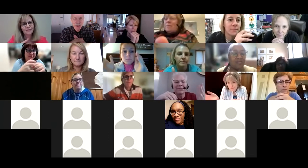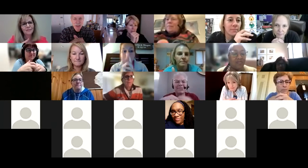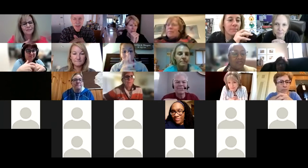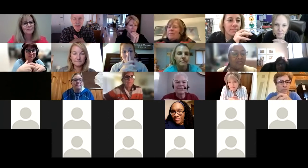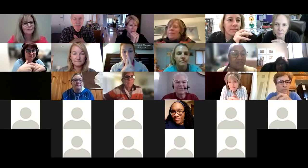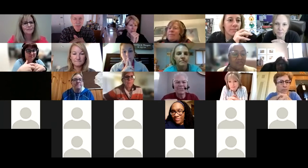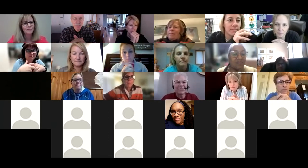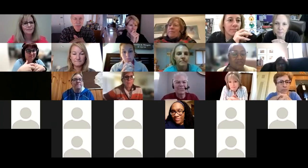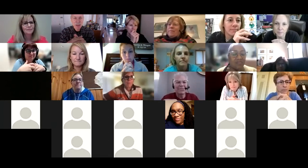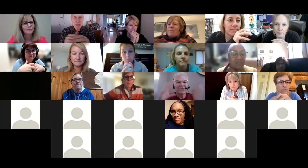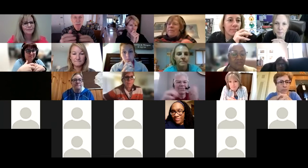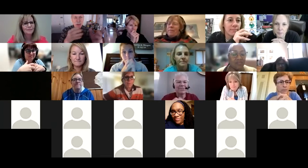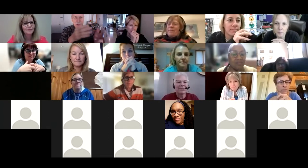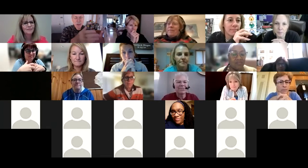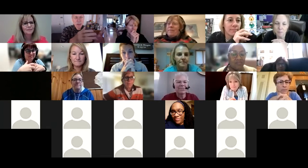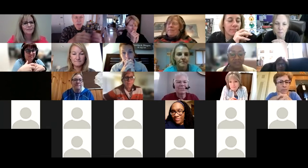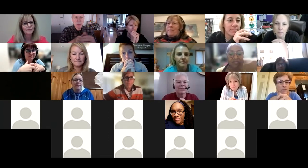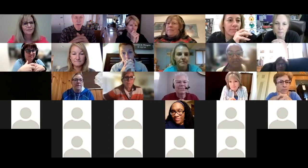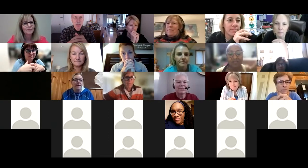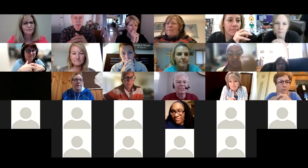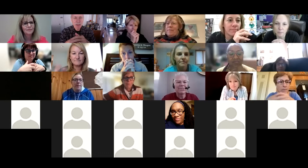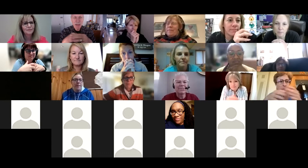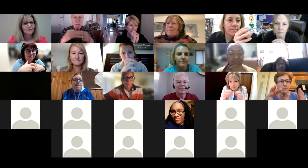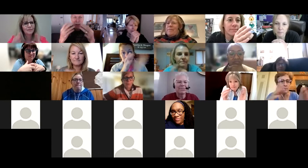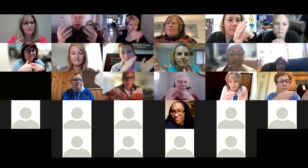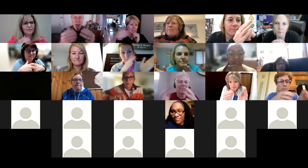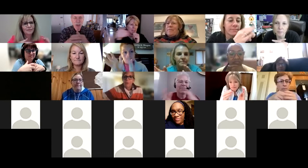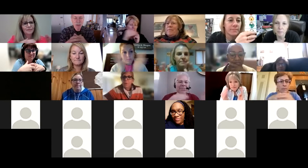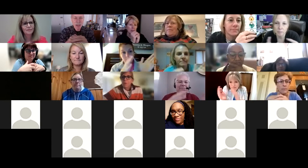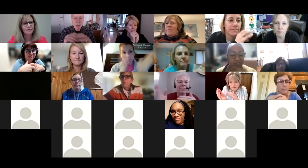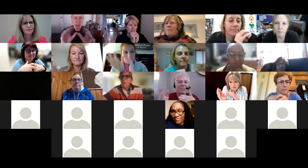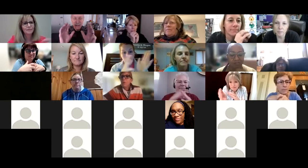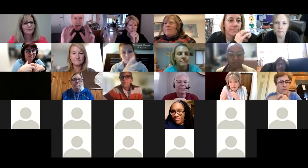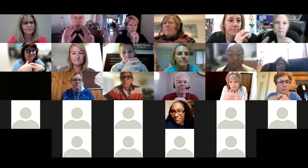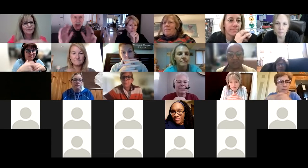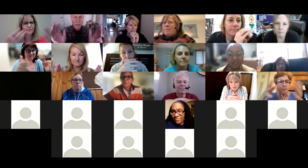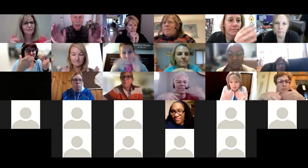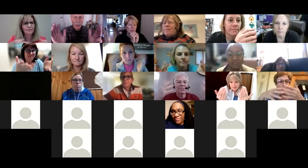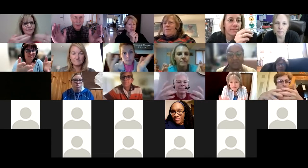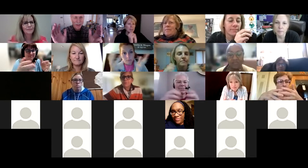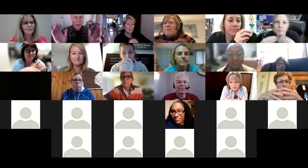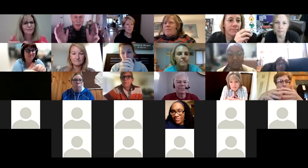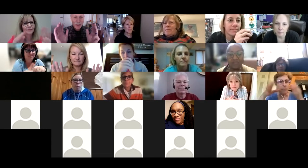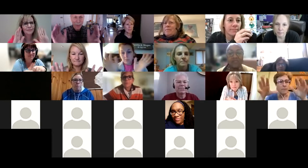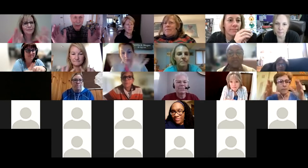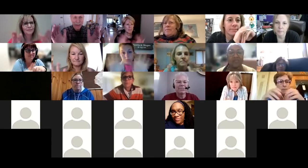Guaranteed. Because they will use material from the previous time. They'll learn to talk faster. And this is a huge bonus, huge bonus,